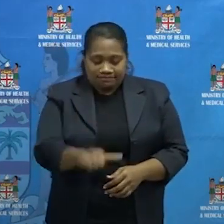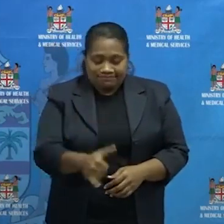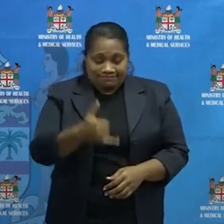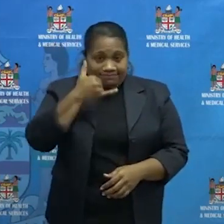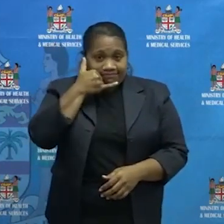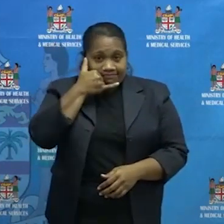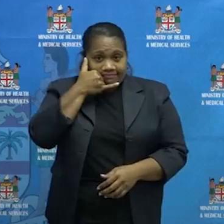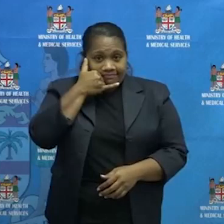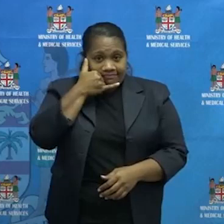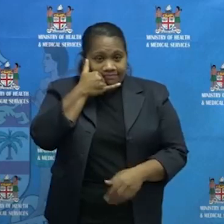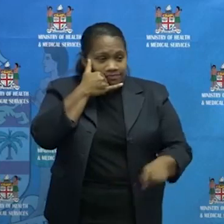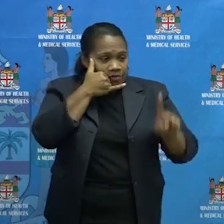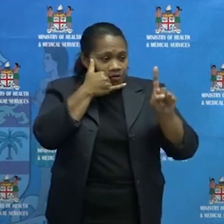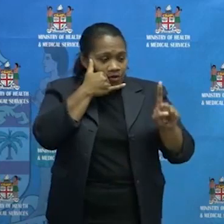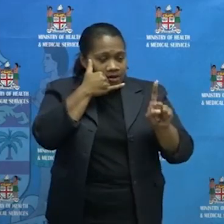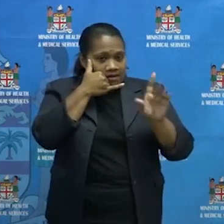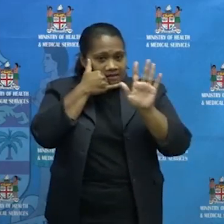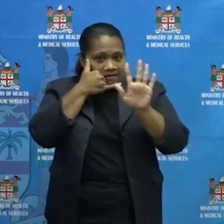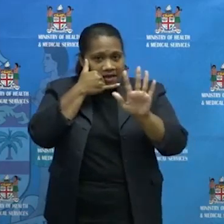3 numbers,